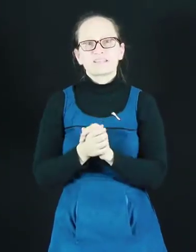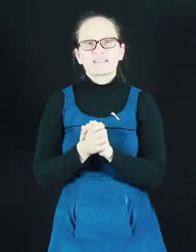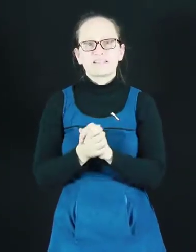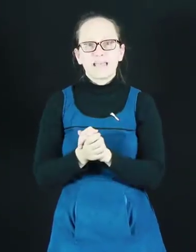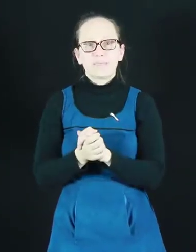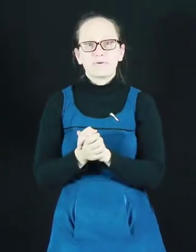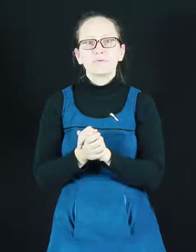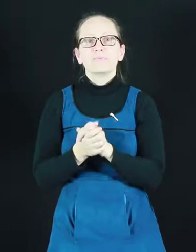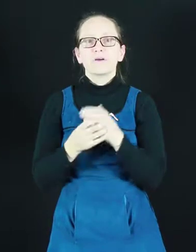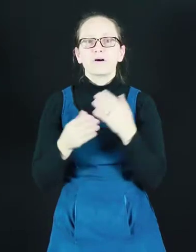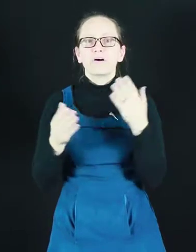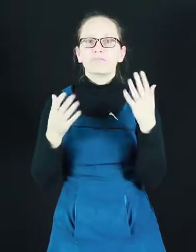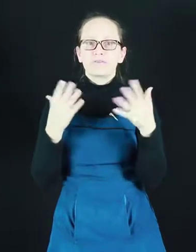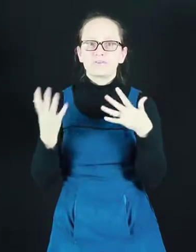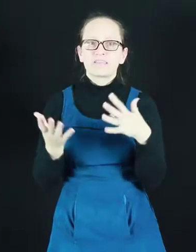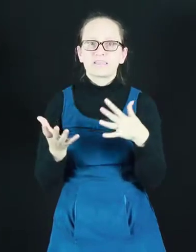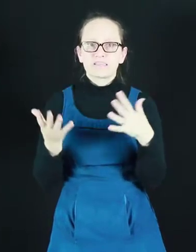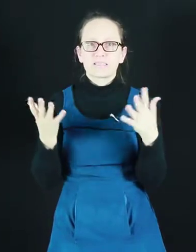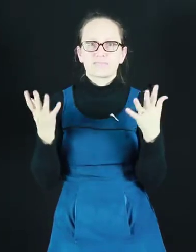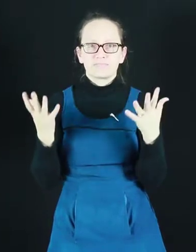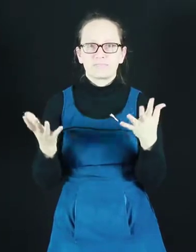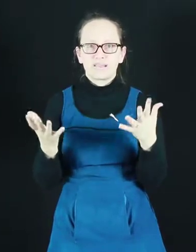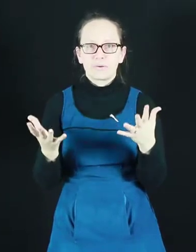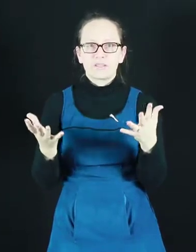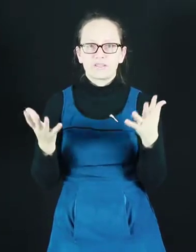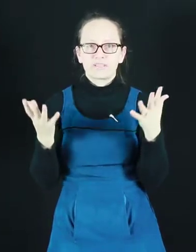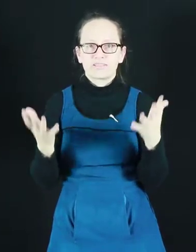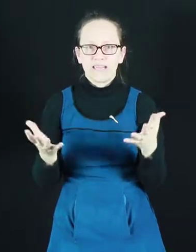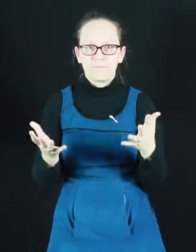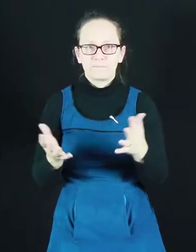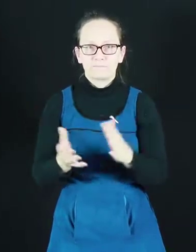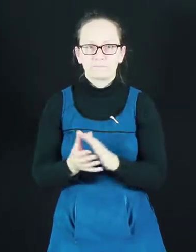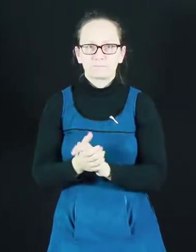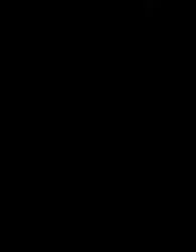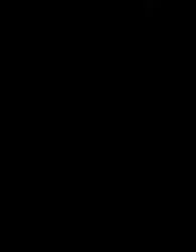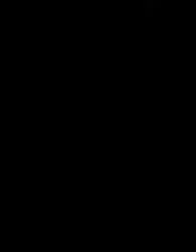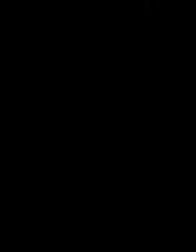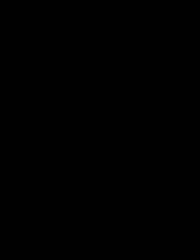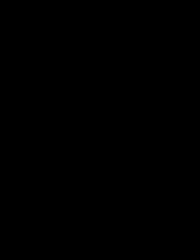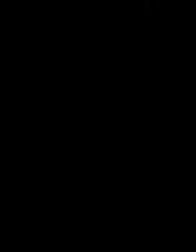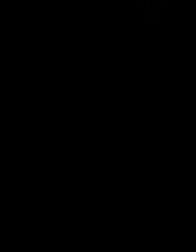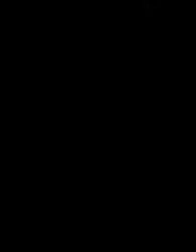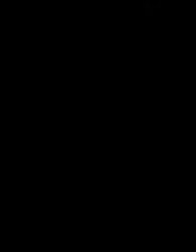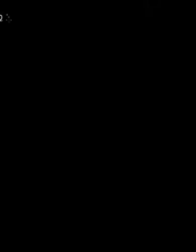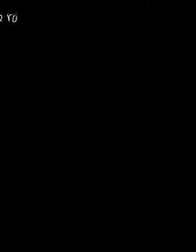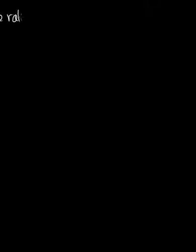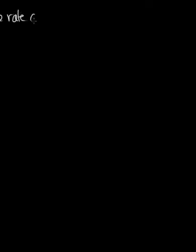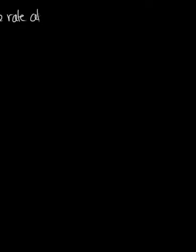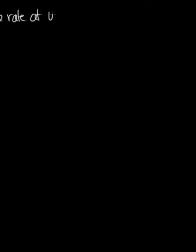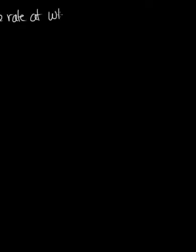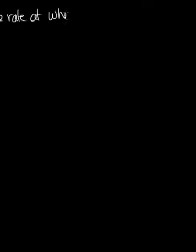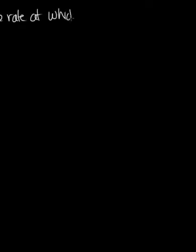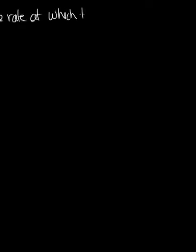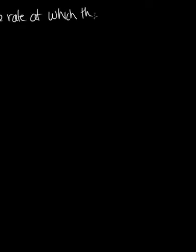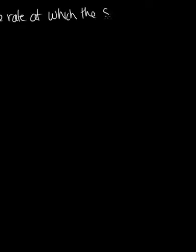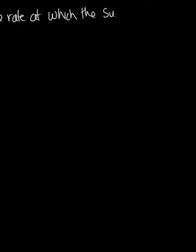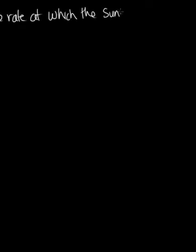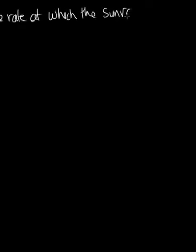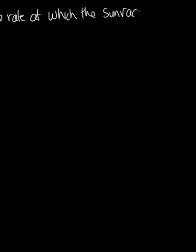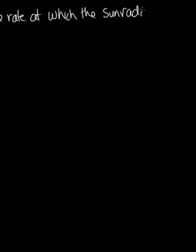an example of using this equation now. So the question is, what is the rate at which the sun